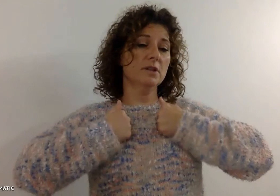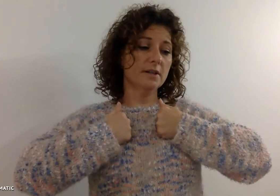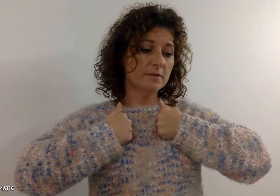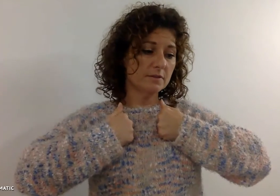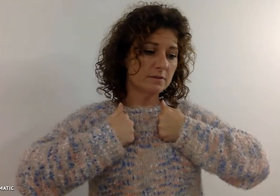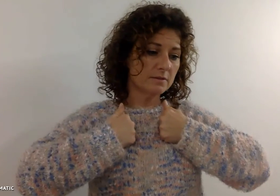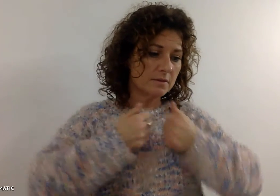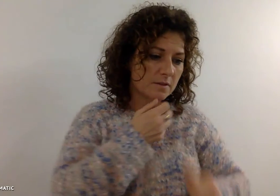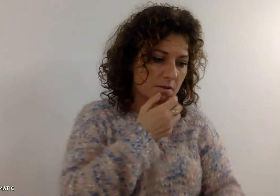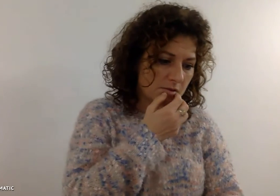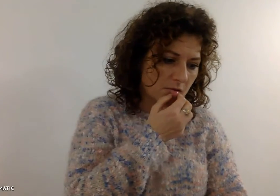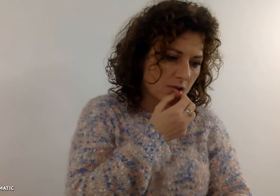live.